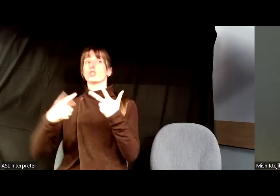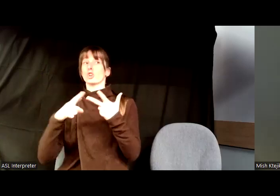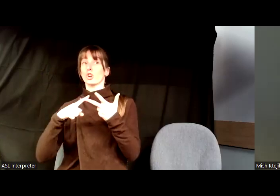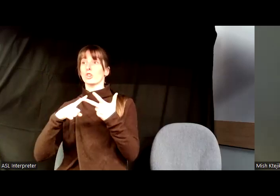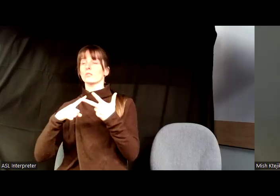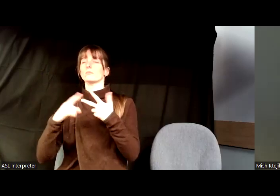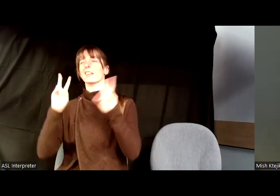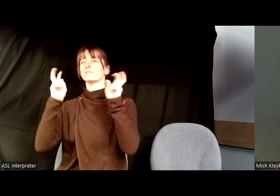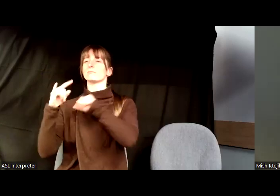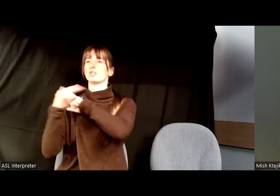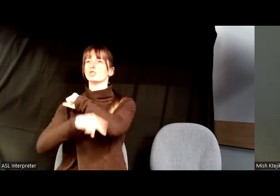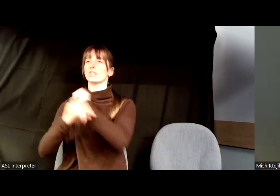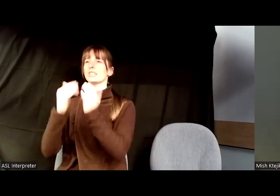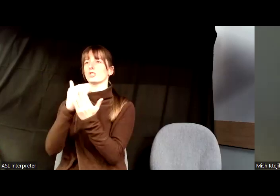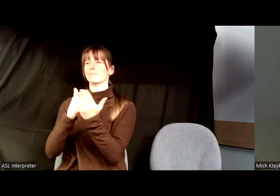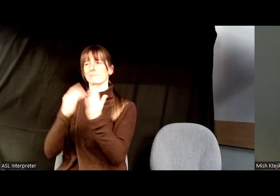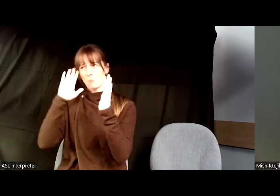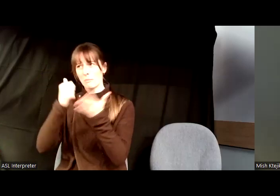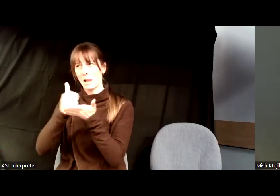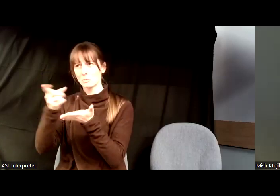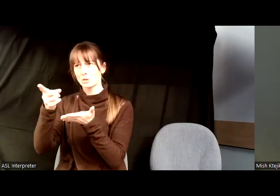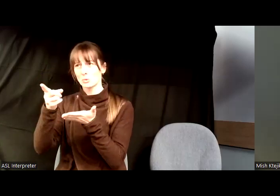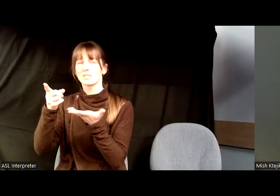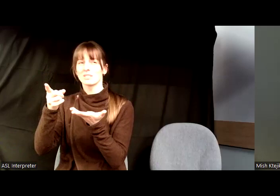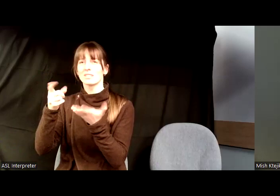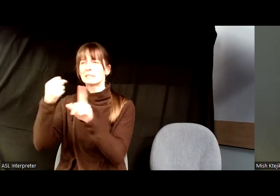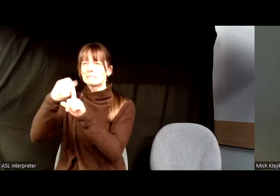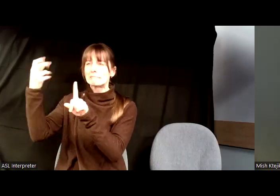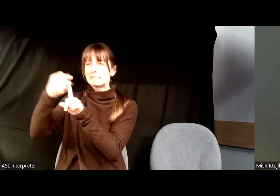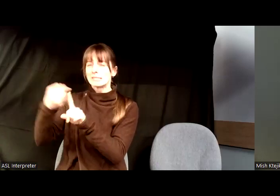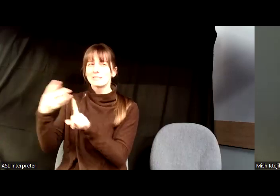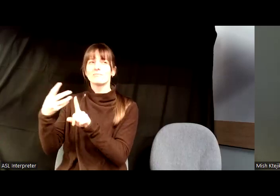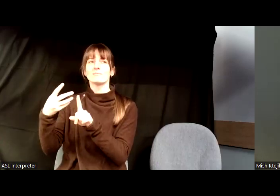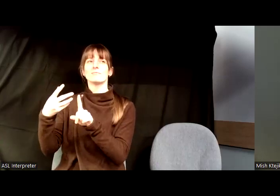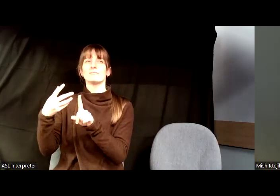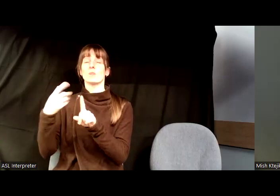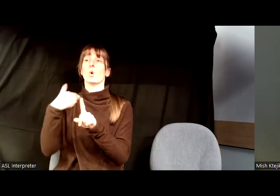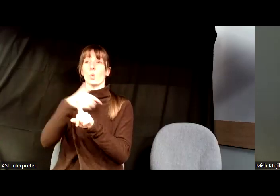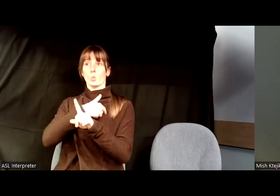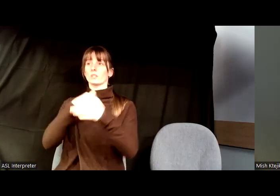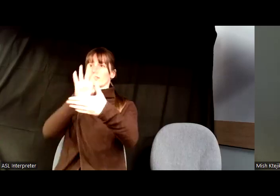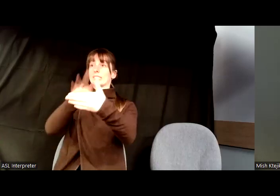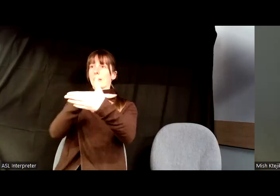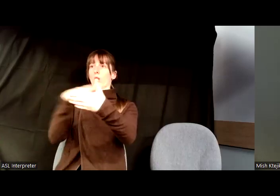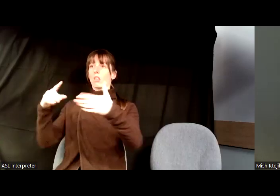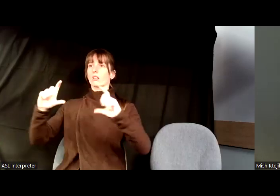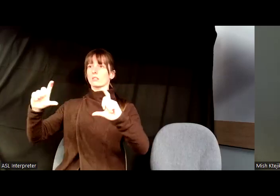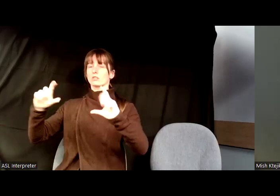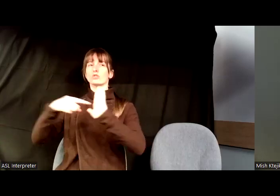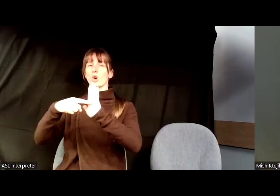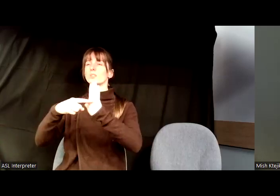helpful. That first list out the settings by which each license type can work.